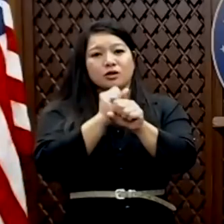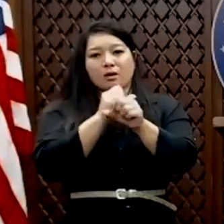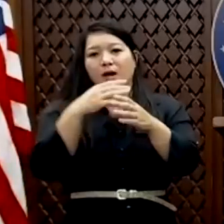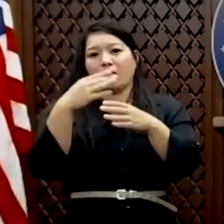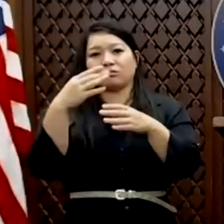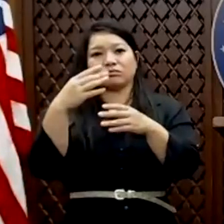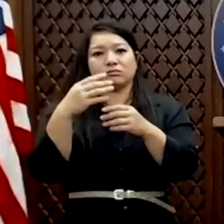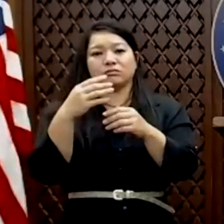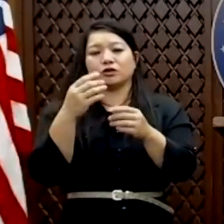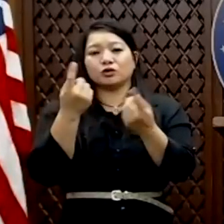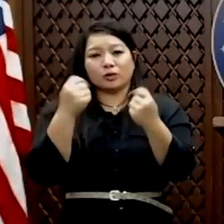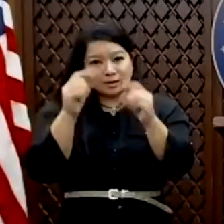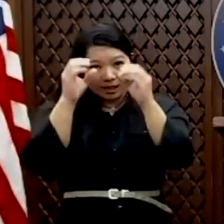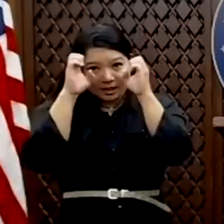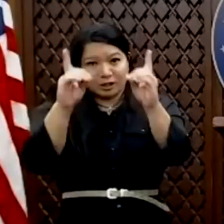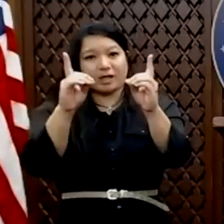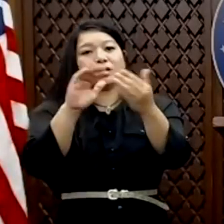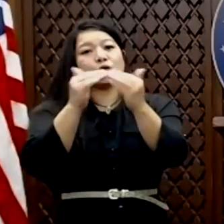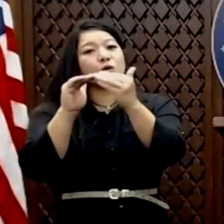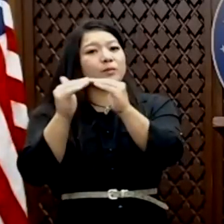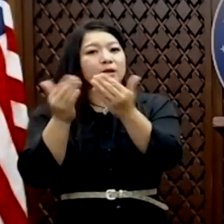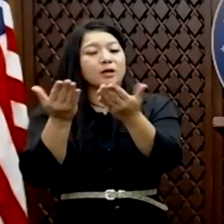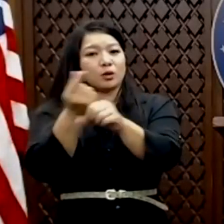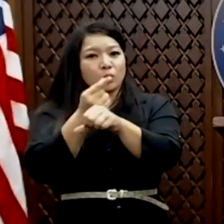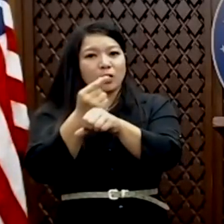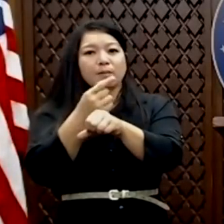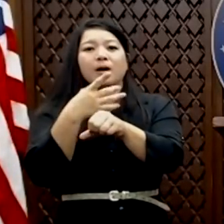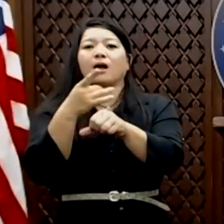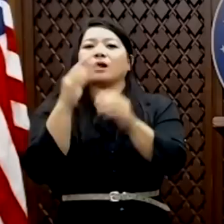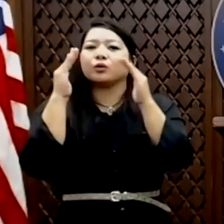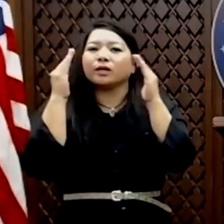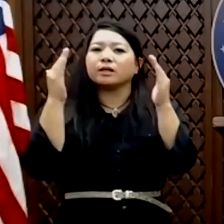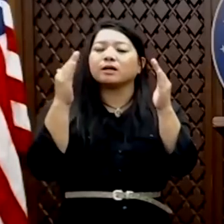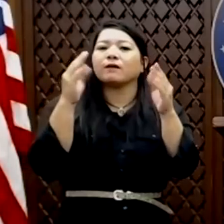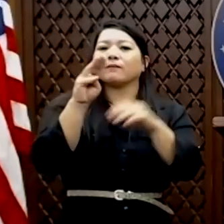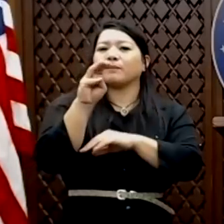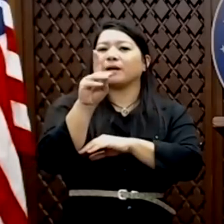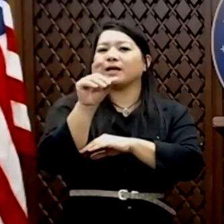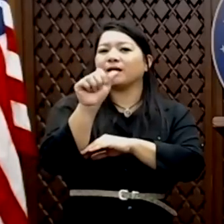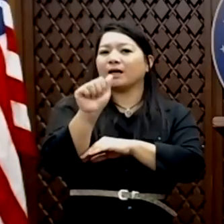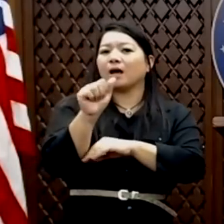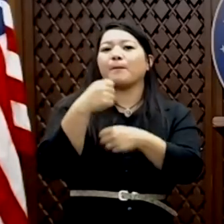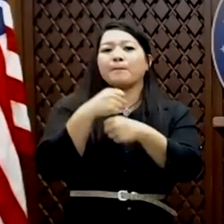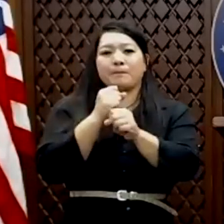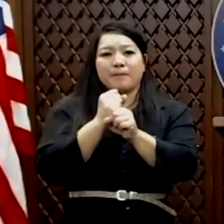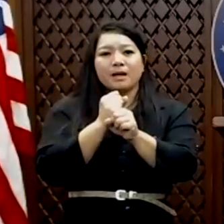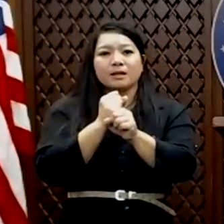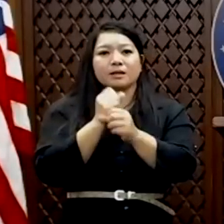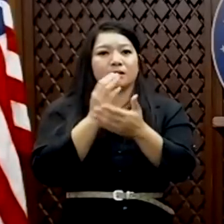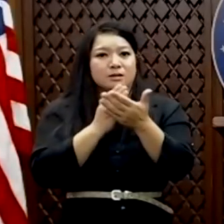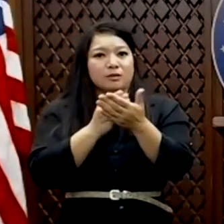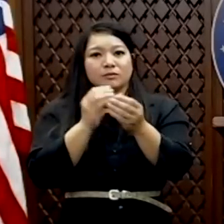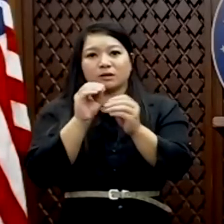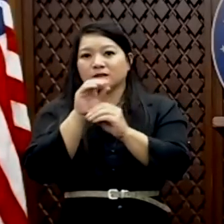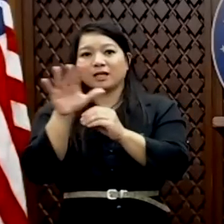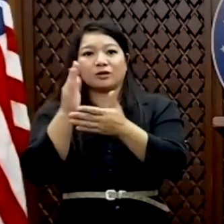there trying to educate the community. I like the creativity of the media in making out and sending out